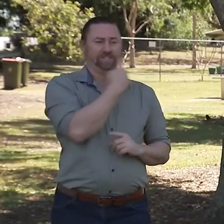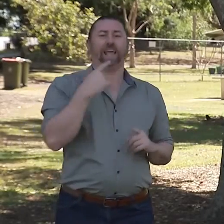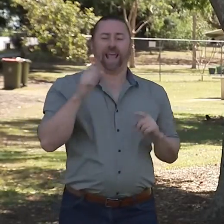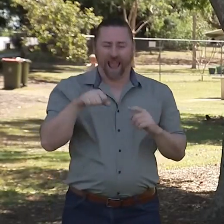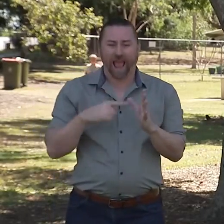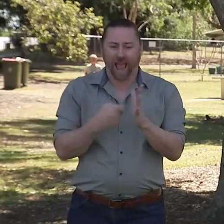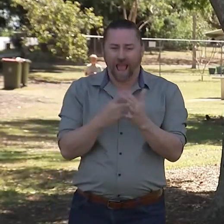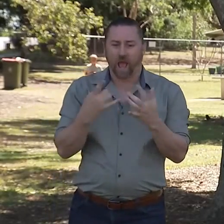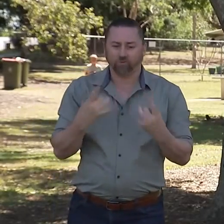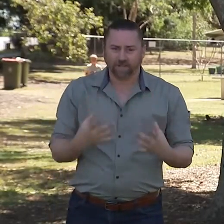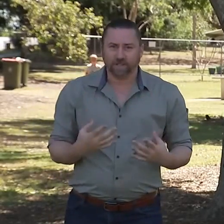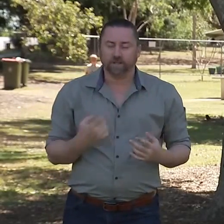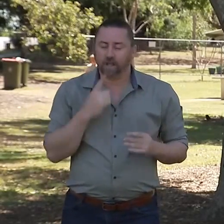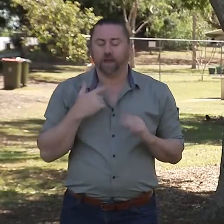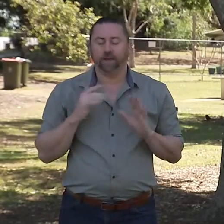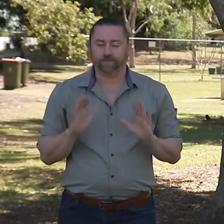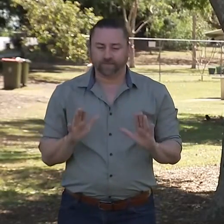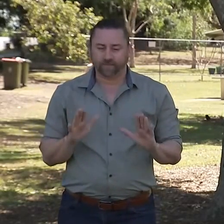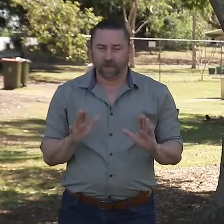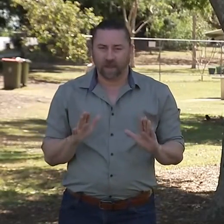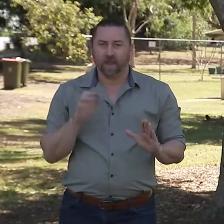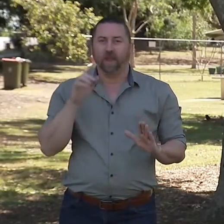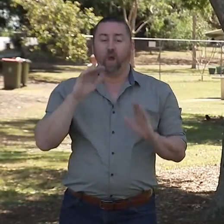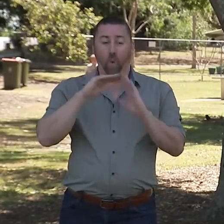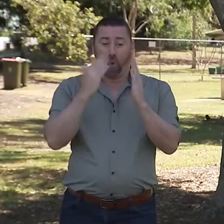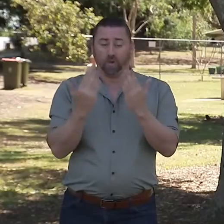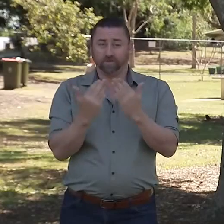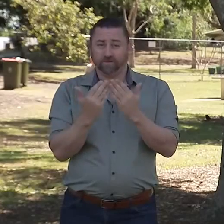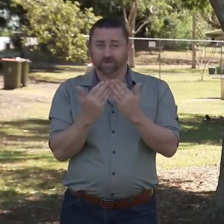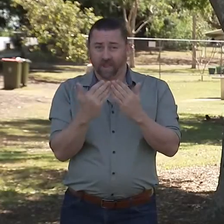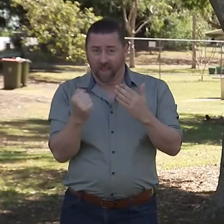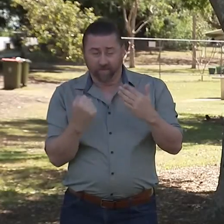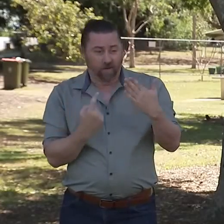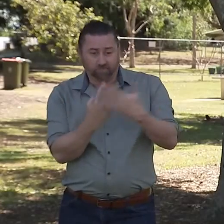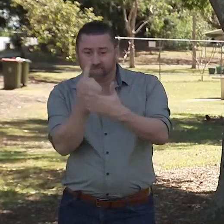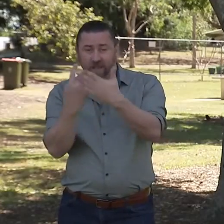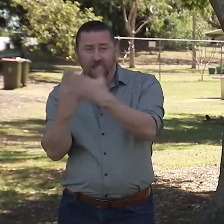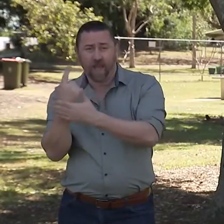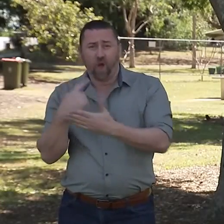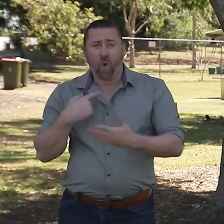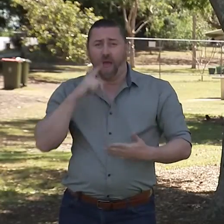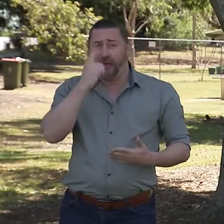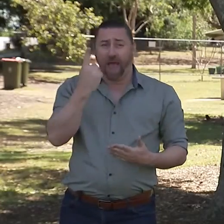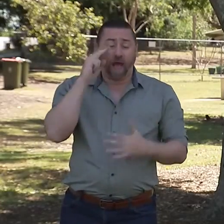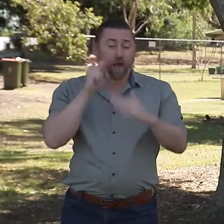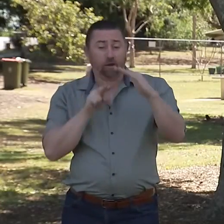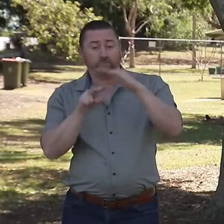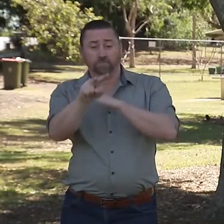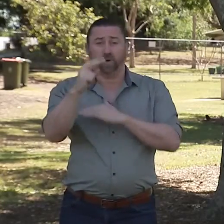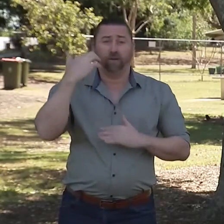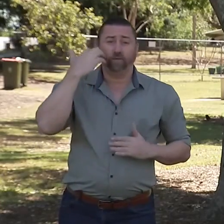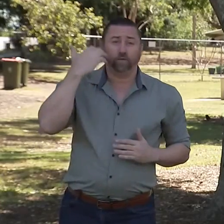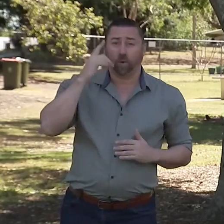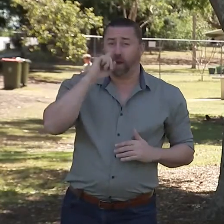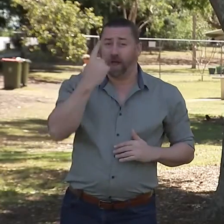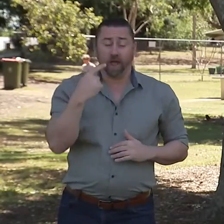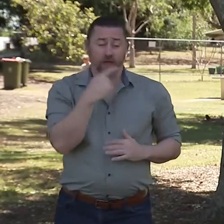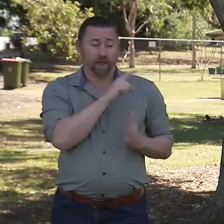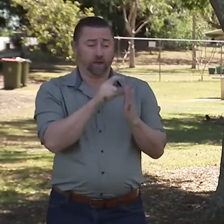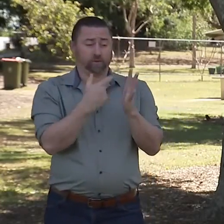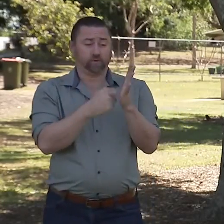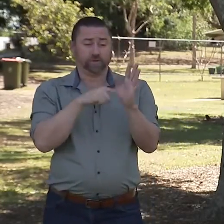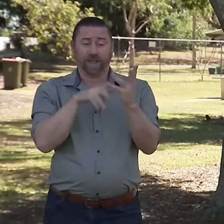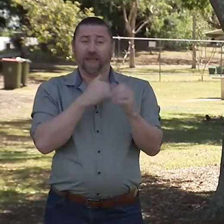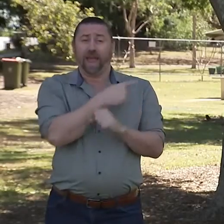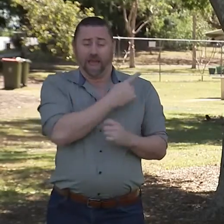What I mean is that there is a global pandemic, all right? So we don't know what the future holds. So Dr. Young has had